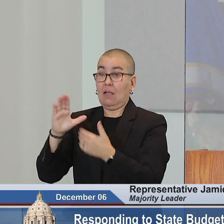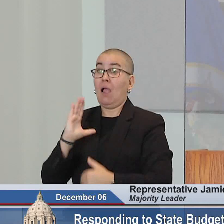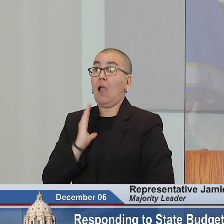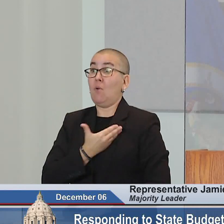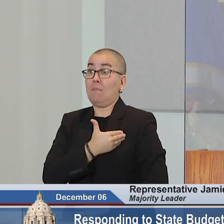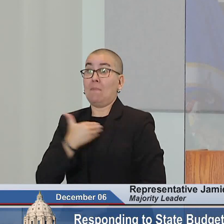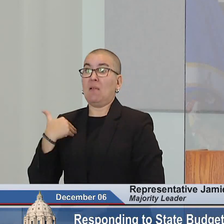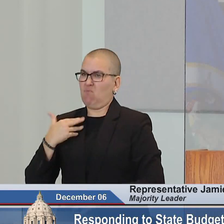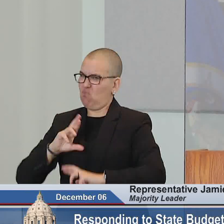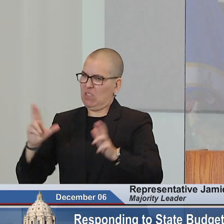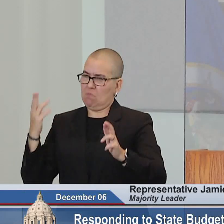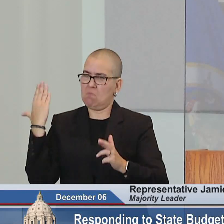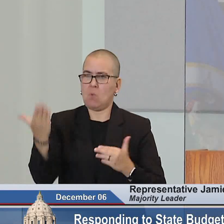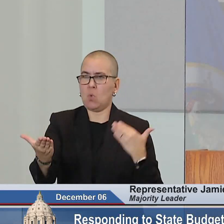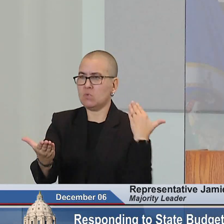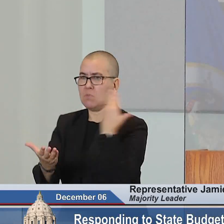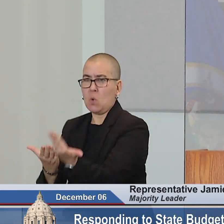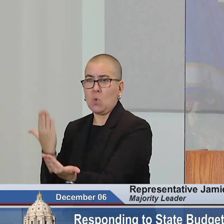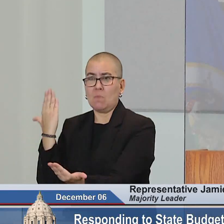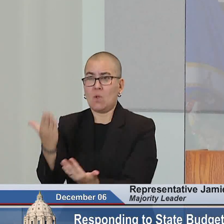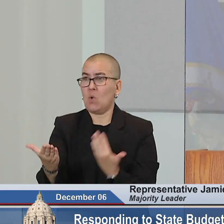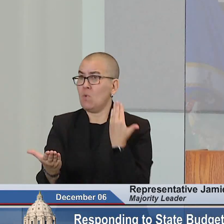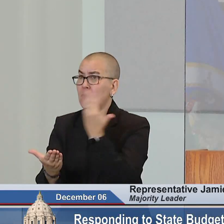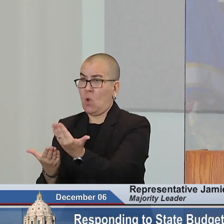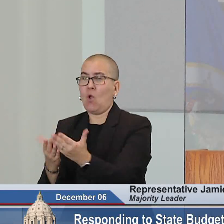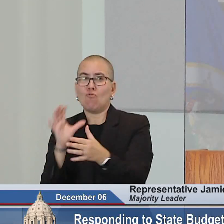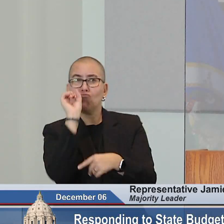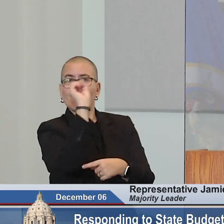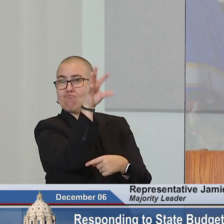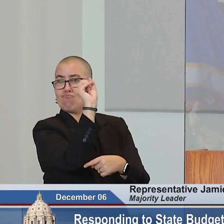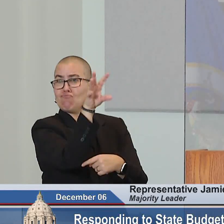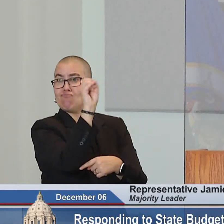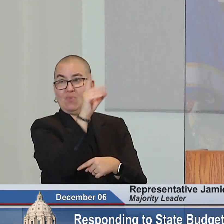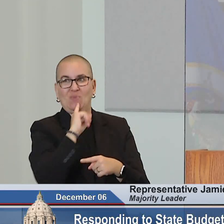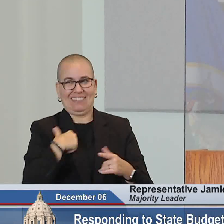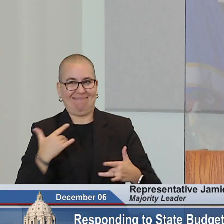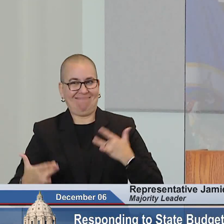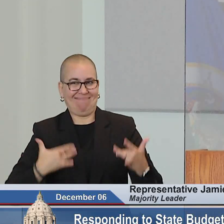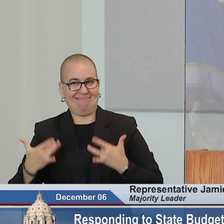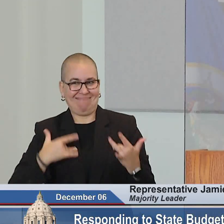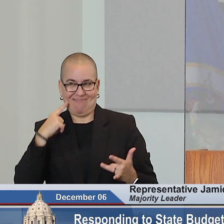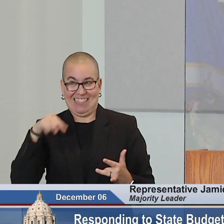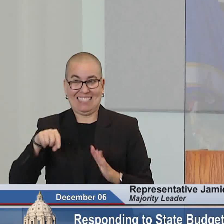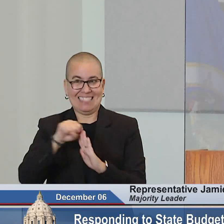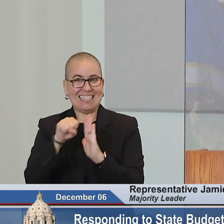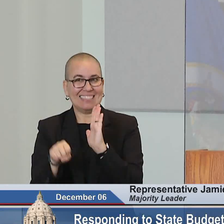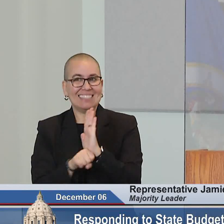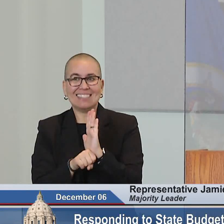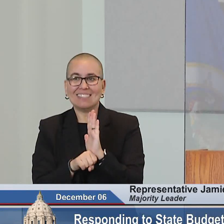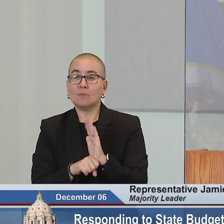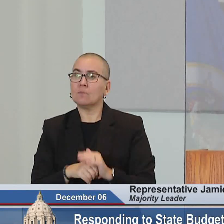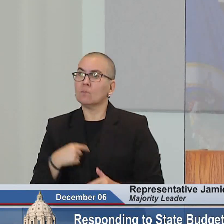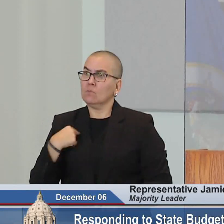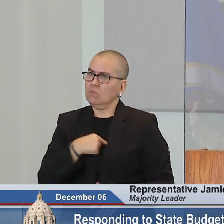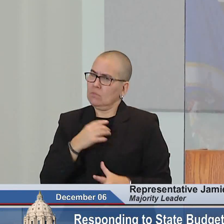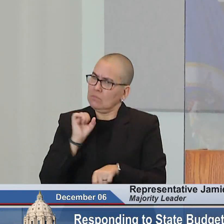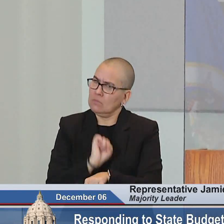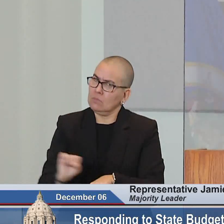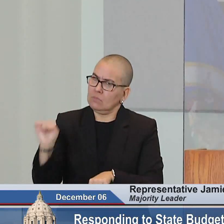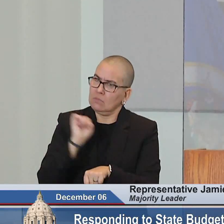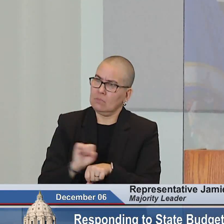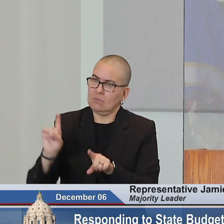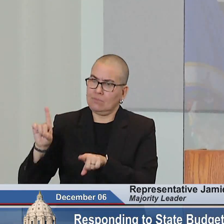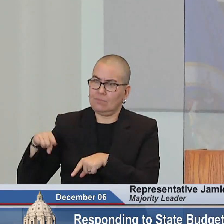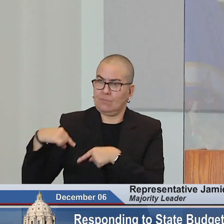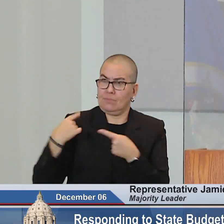are ready to get started holding public hearings. This is an exciting time for our state. Hard work is ahead, but this trifecta is united around the core values